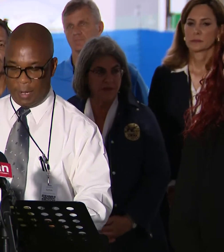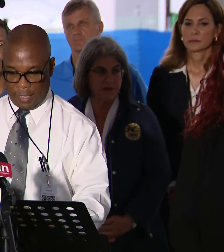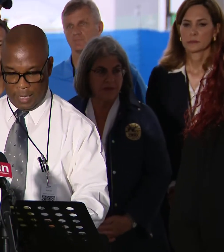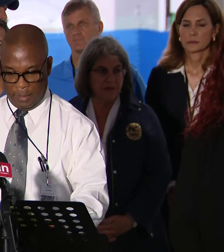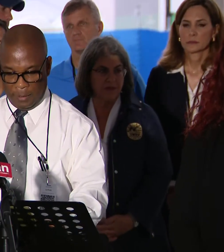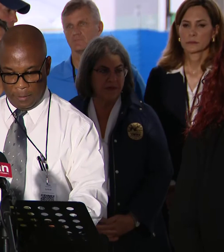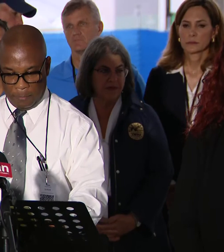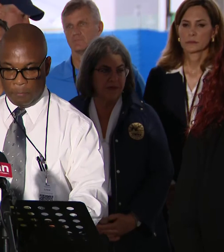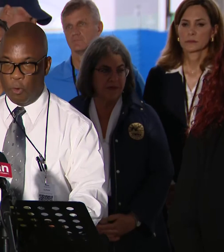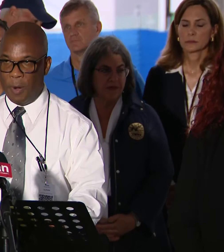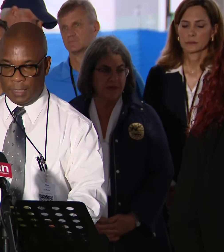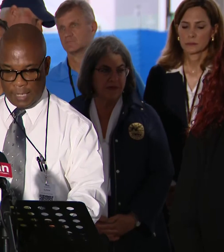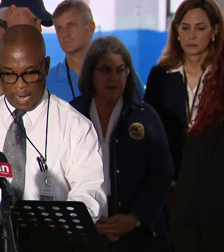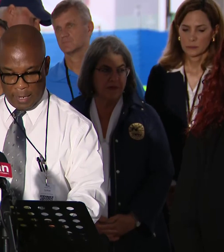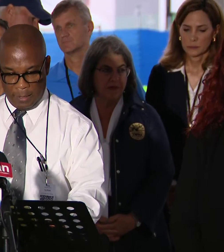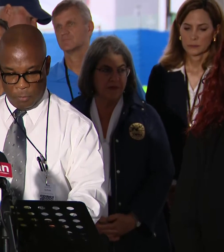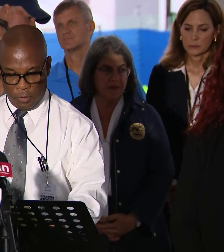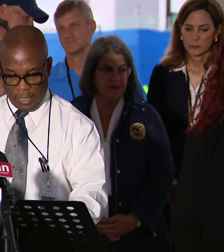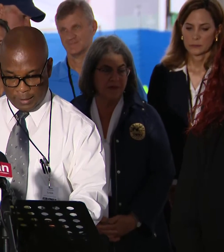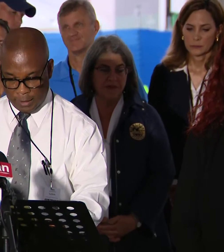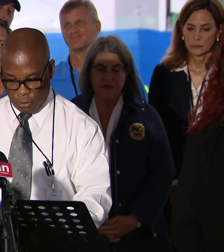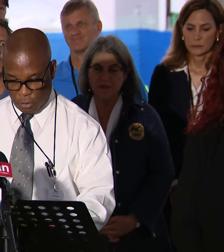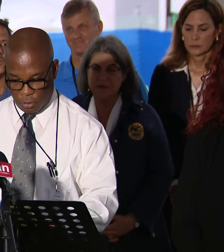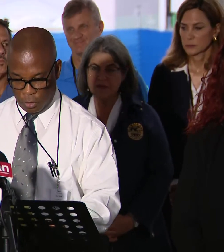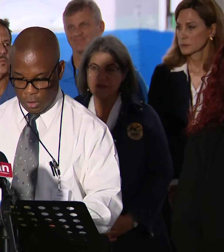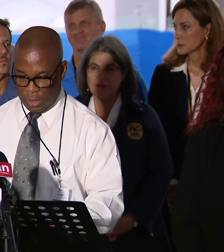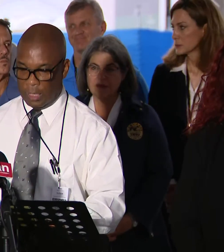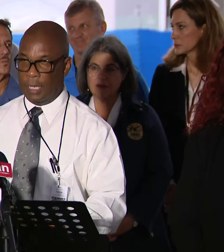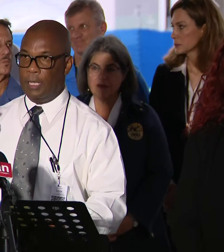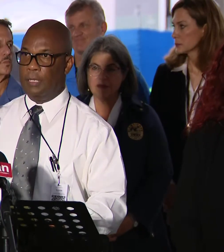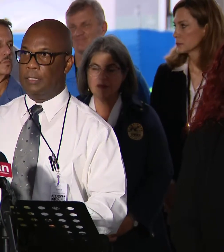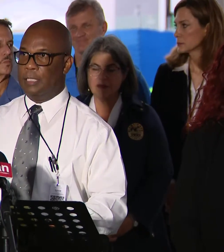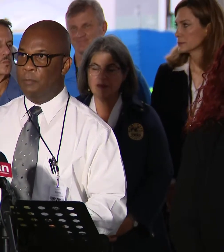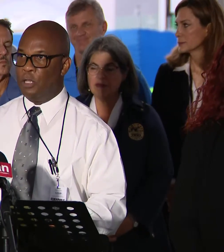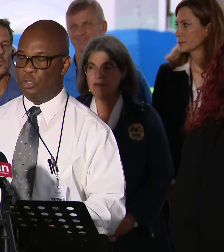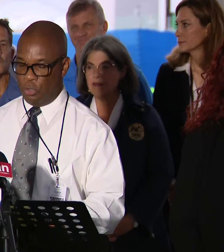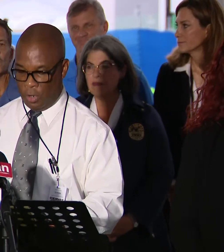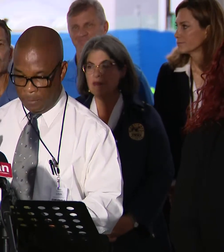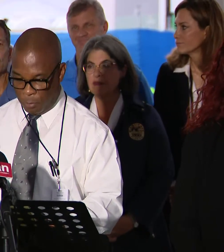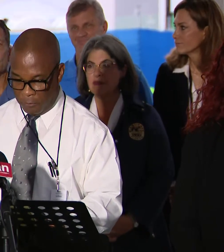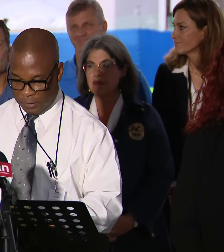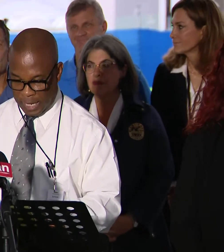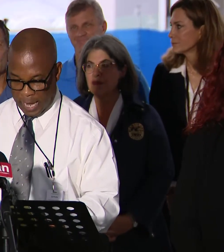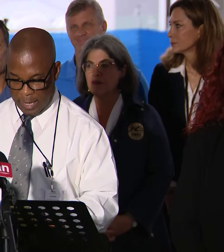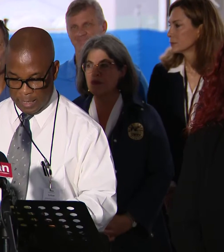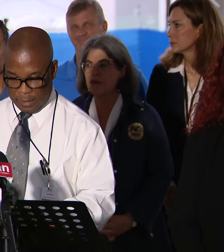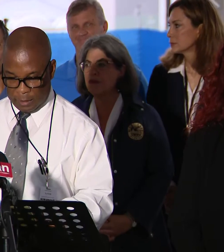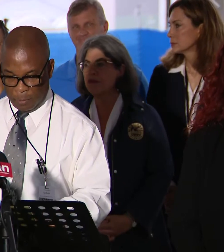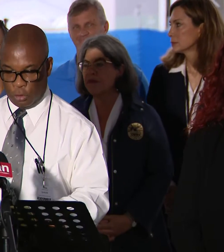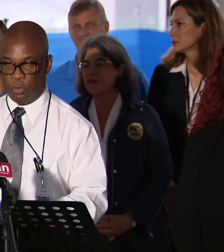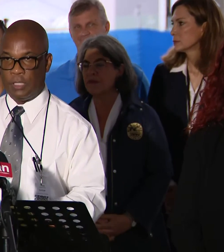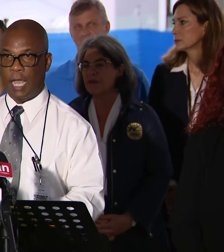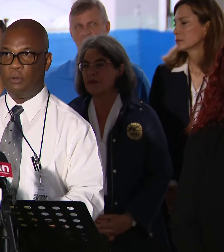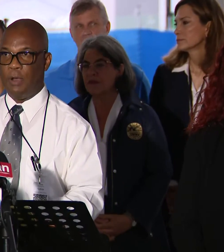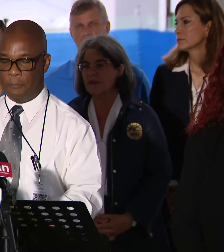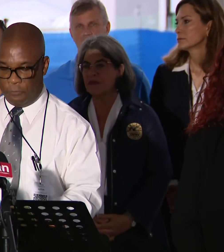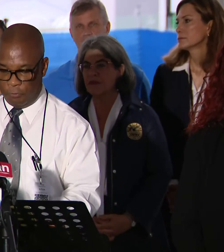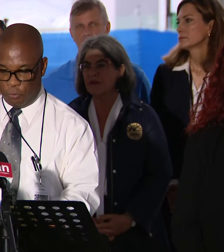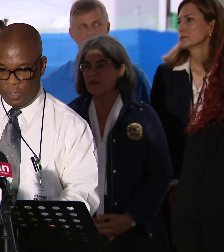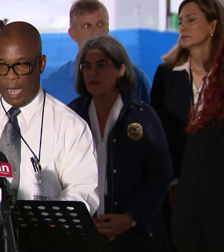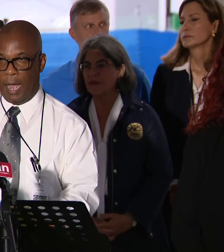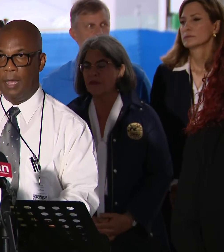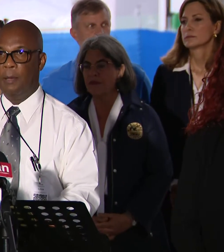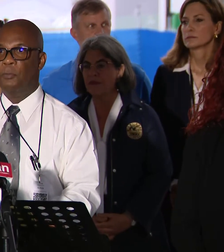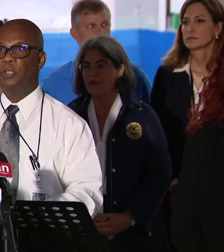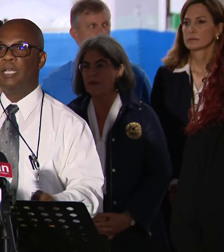qui était marqué moment ça. Pour te dire que dimension épreuve ça, dimension ça que nous